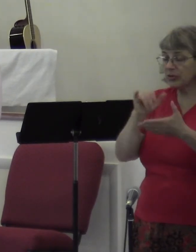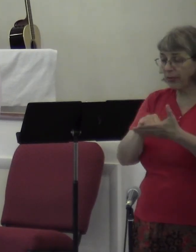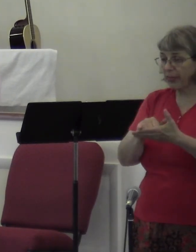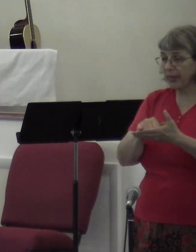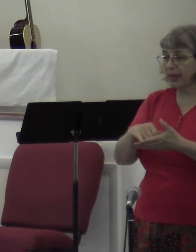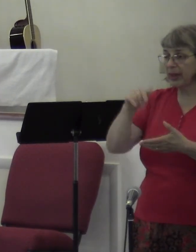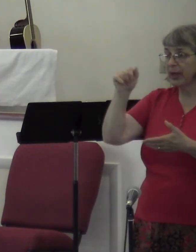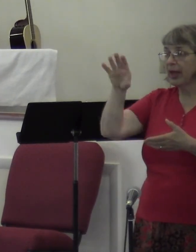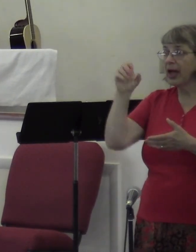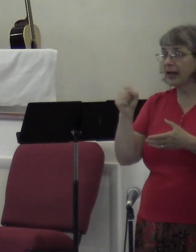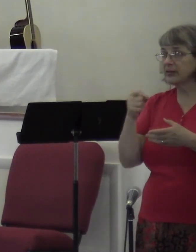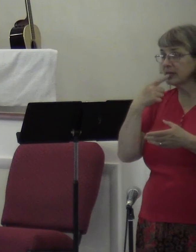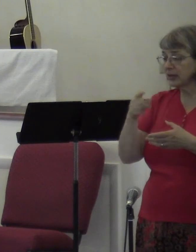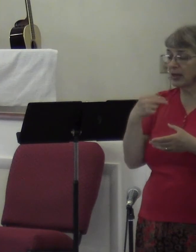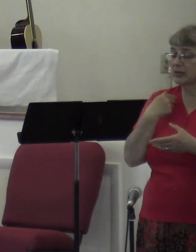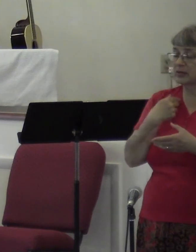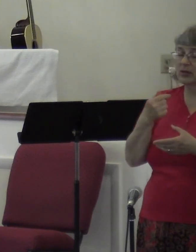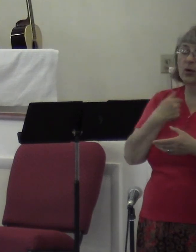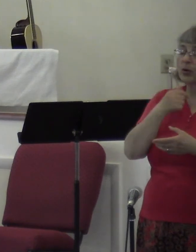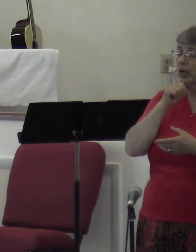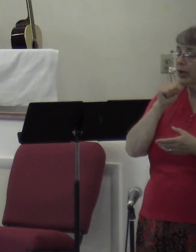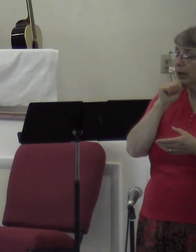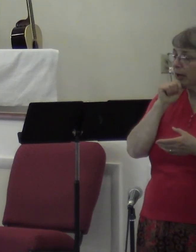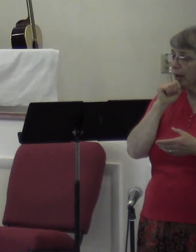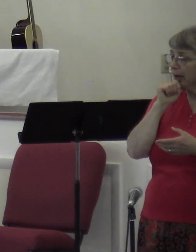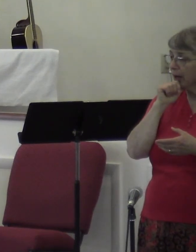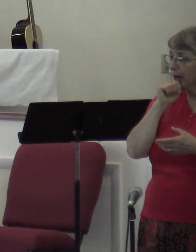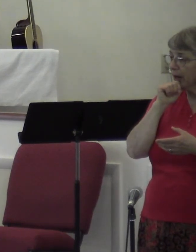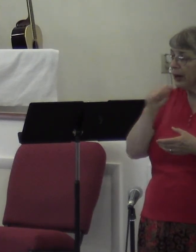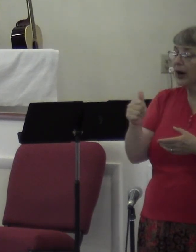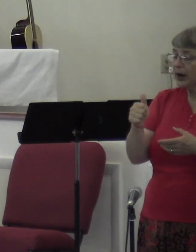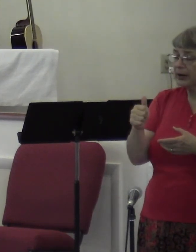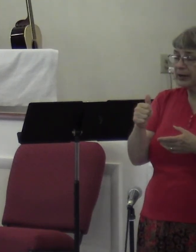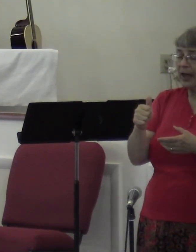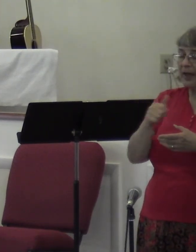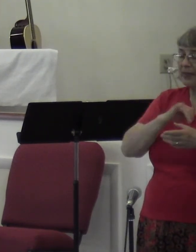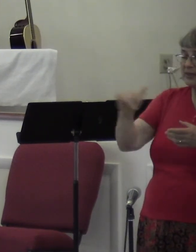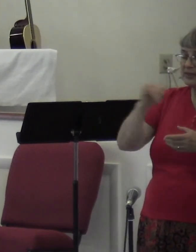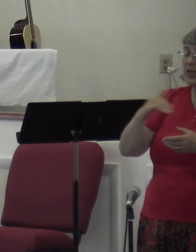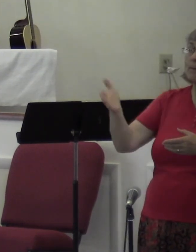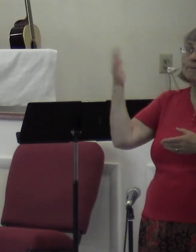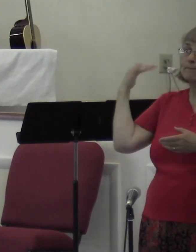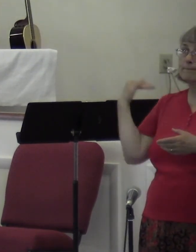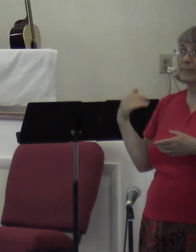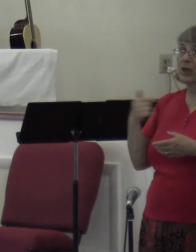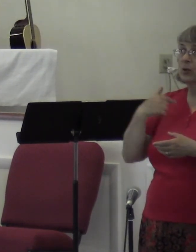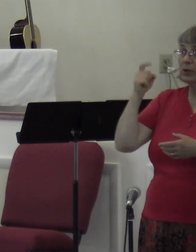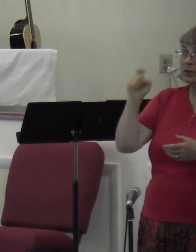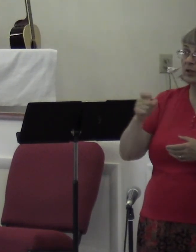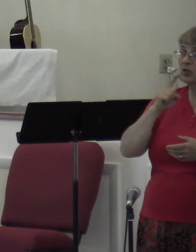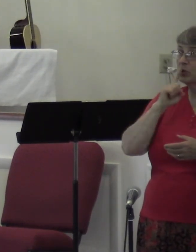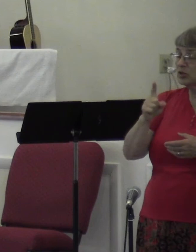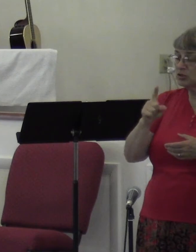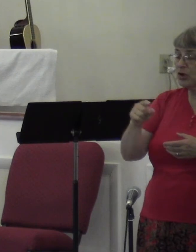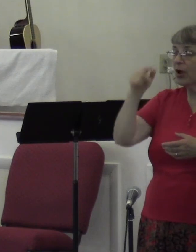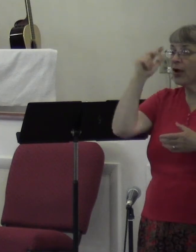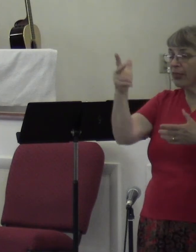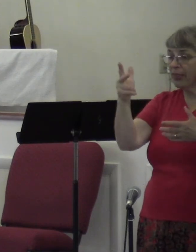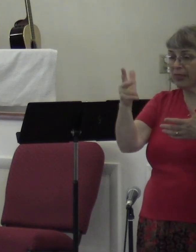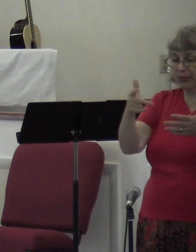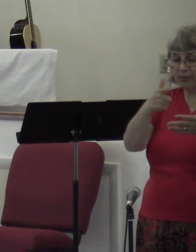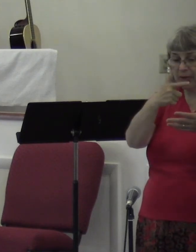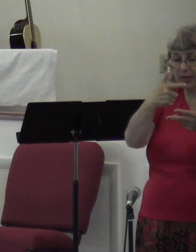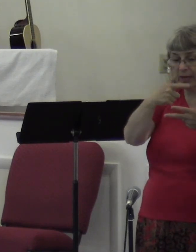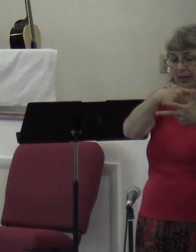Acts tells us that we are not what we think that we are. So we need to make sure that the three keys are happening in our life.